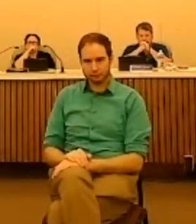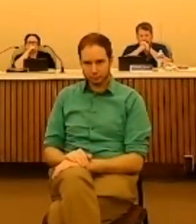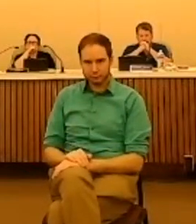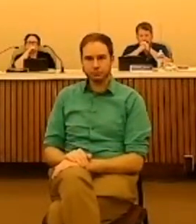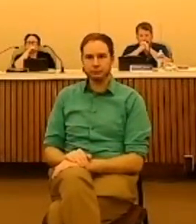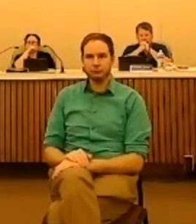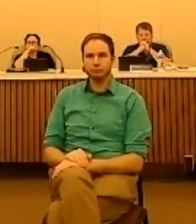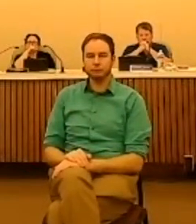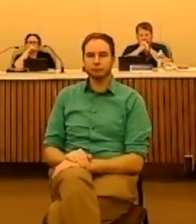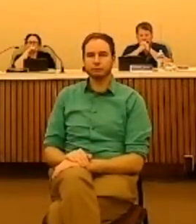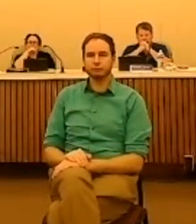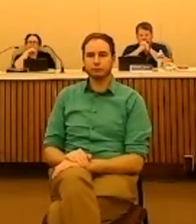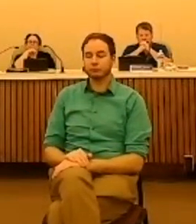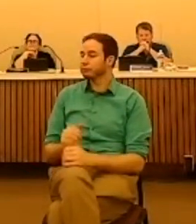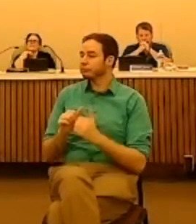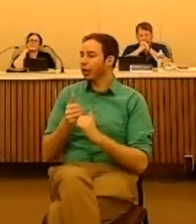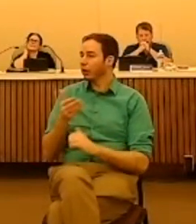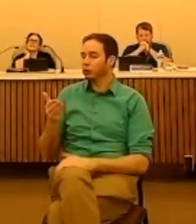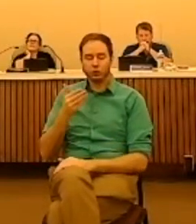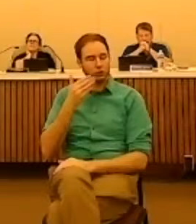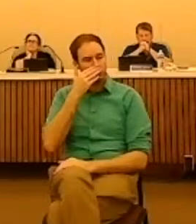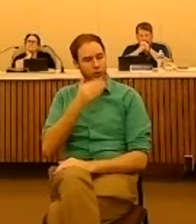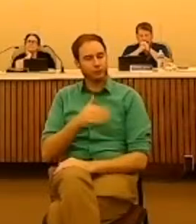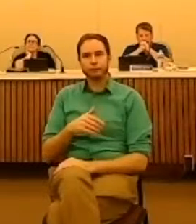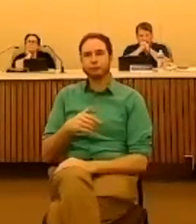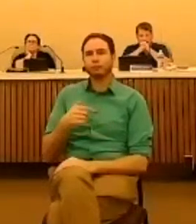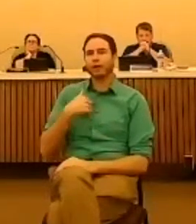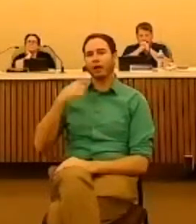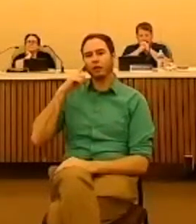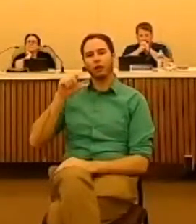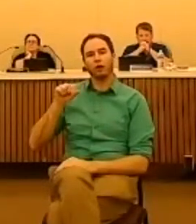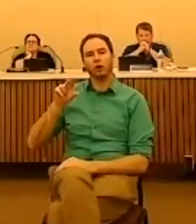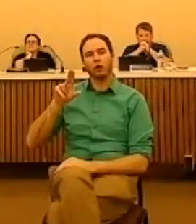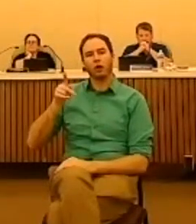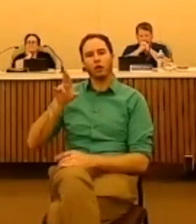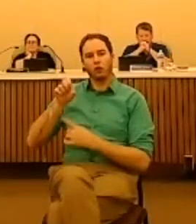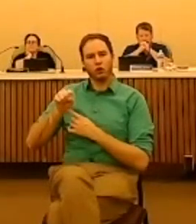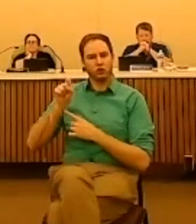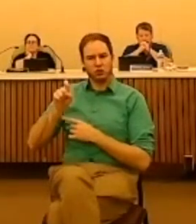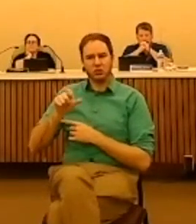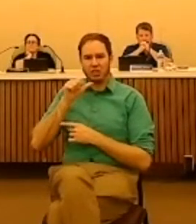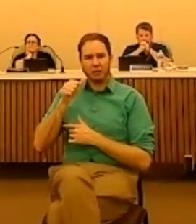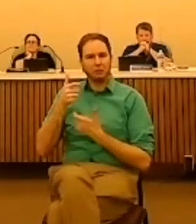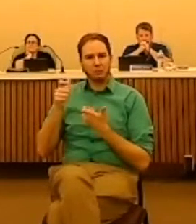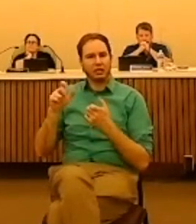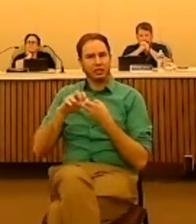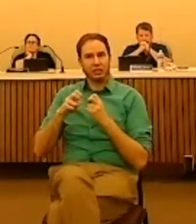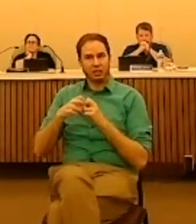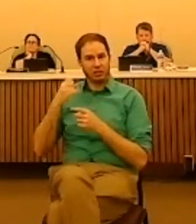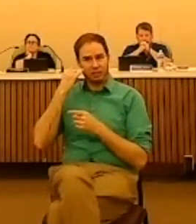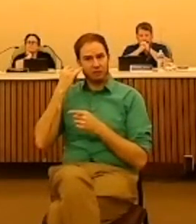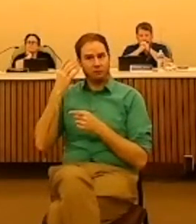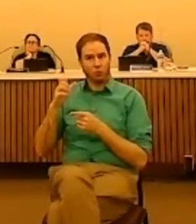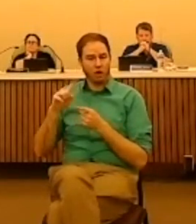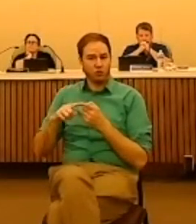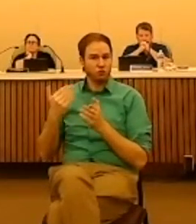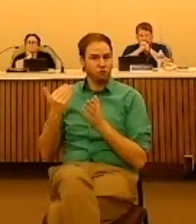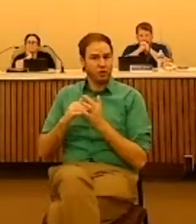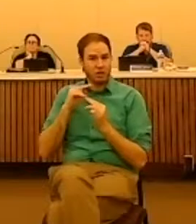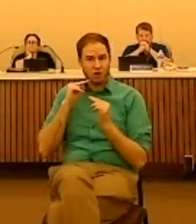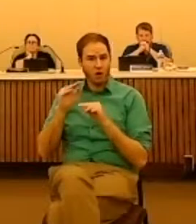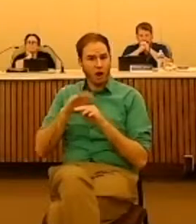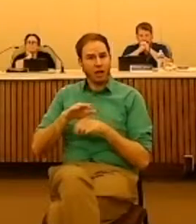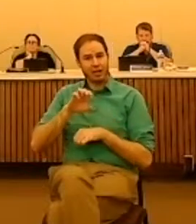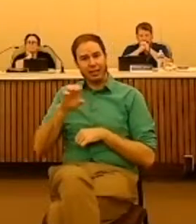How you doing? Good. I think Authors Avenue shouldn't be a dead issue. I mean, if they wanted to renegotiate on East